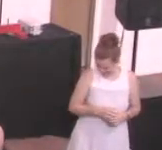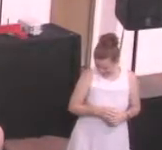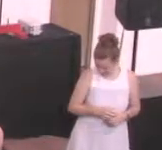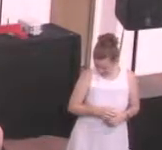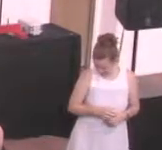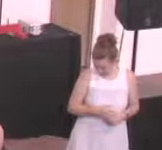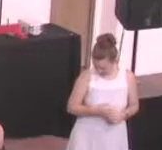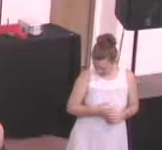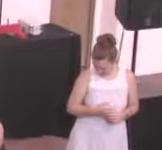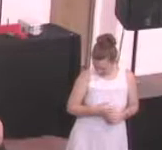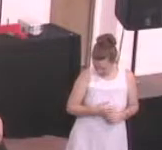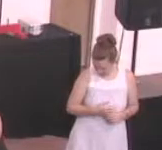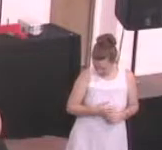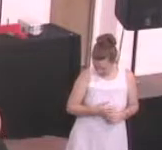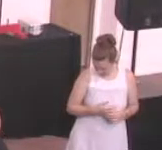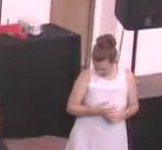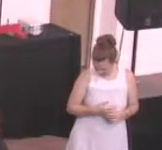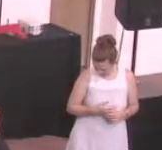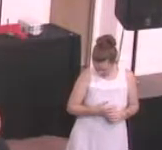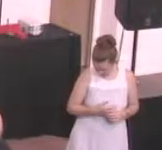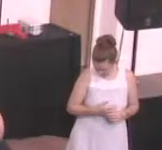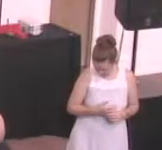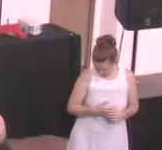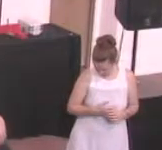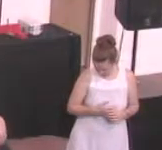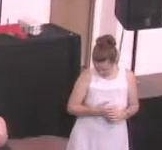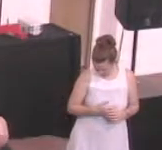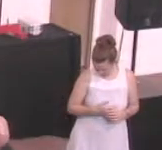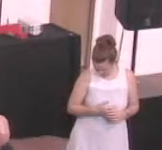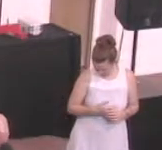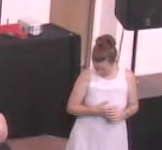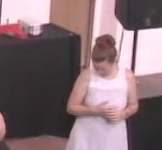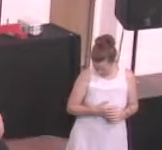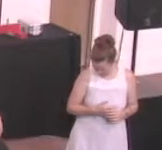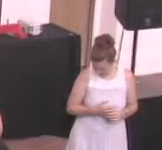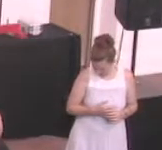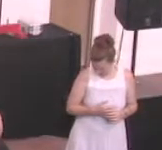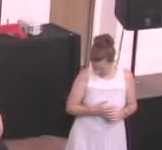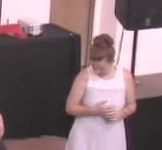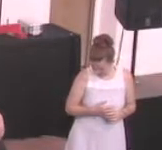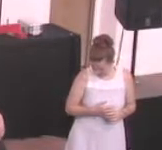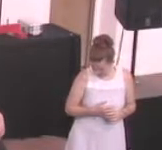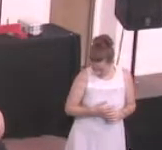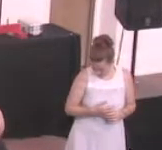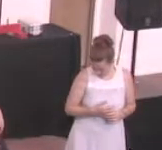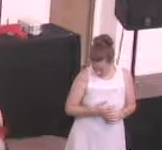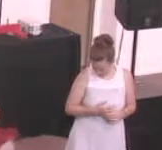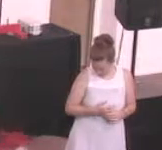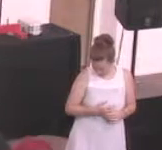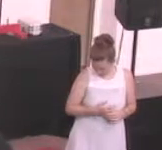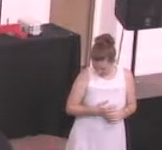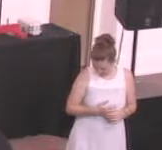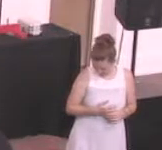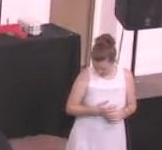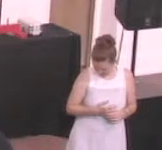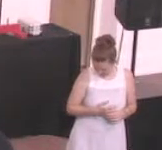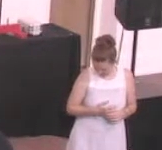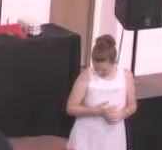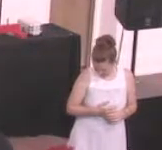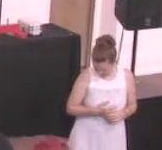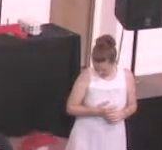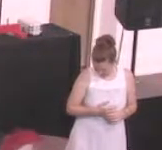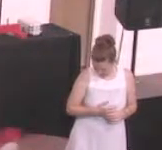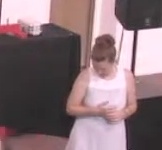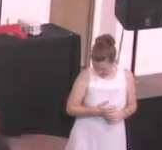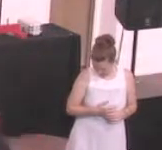Yeah, there's nothing natural about it. No, you got to put your legs forward. Put your legs all the way around him. And sit your bottom on his foot. There we go.